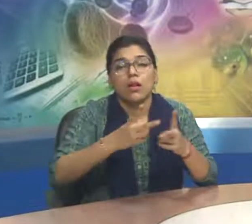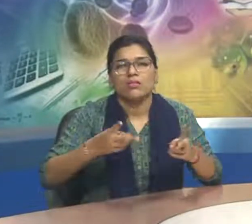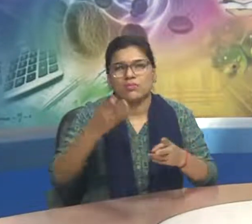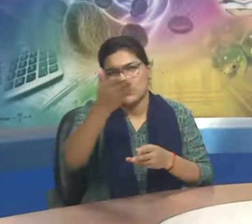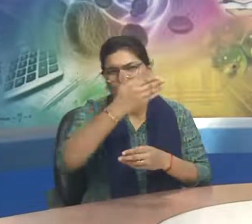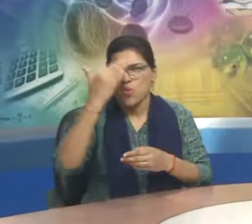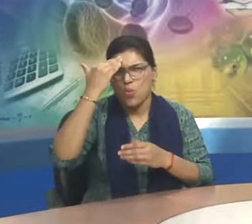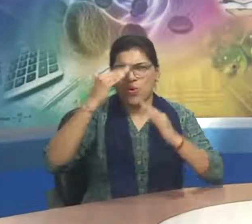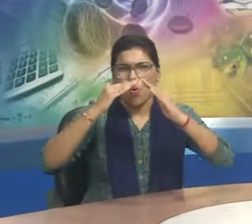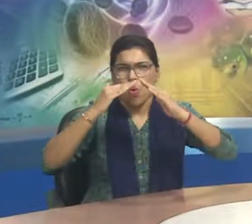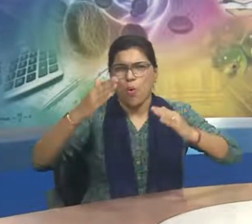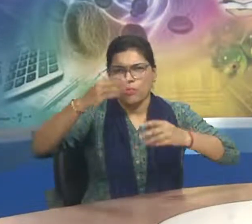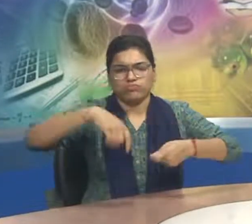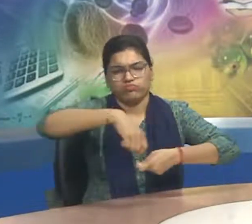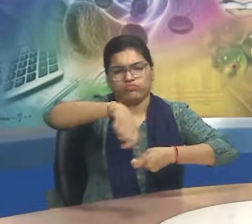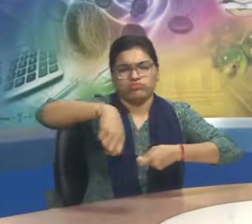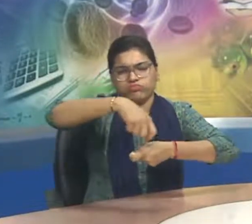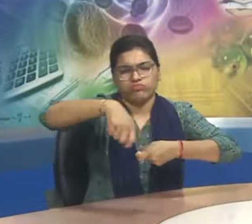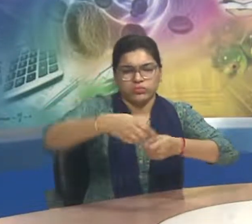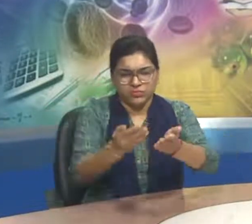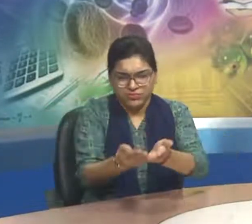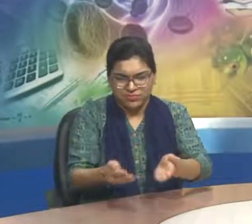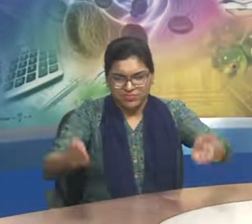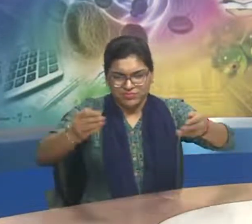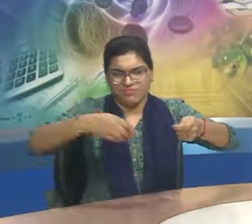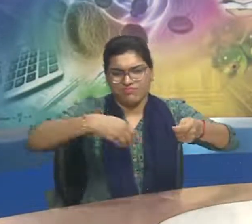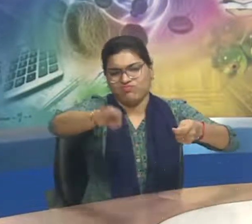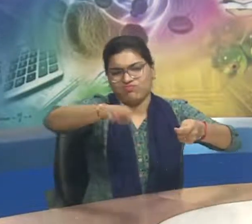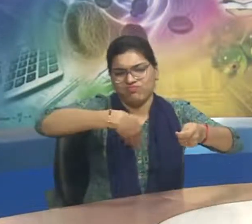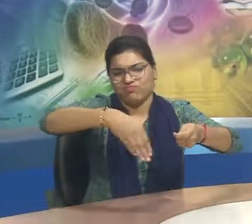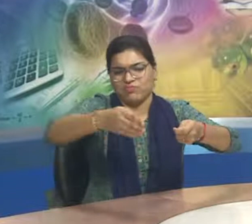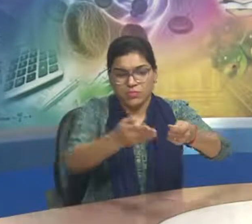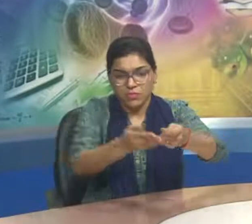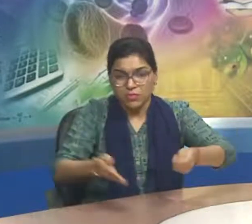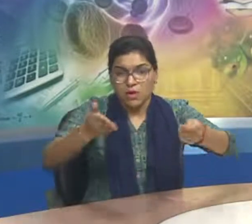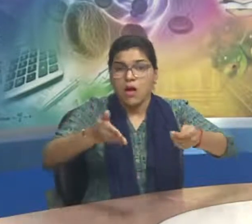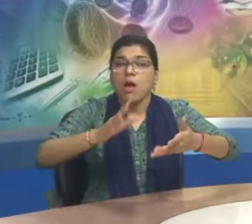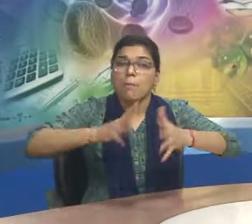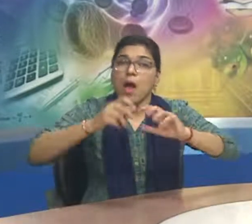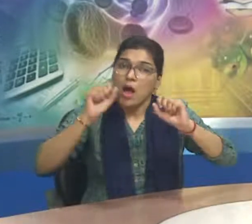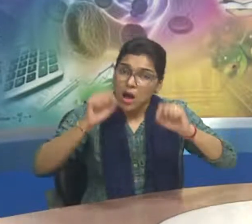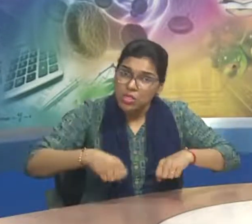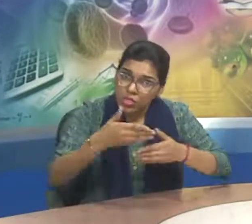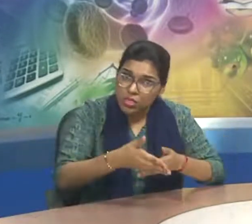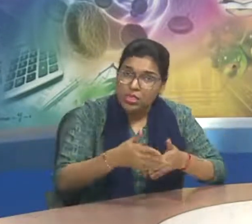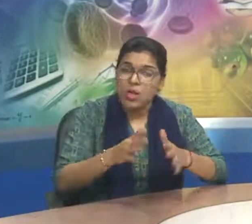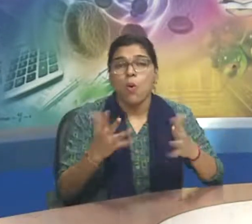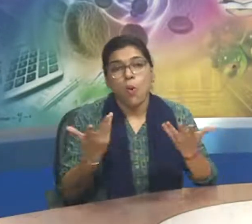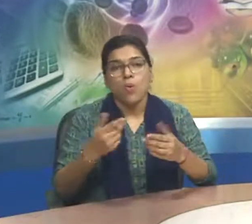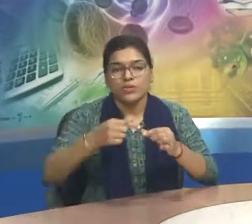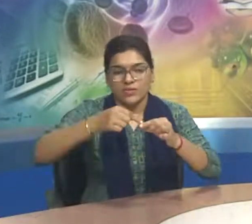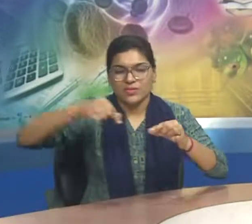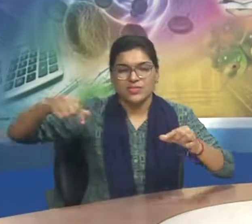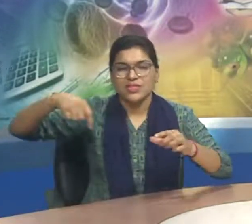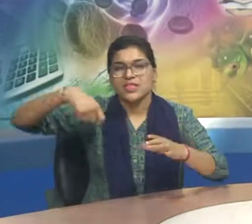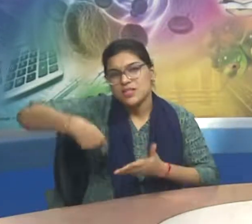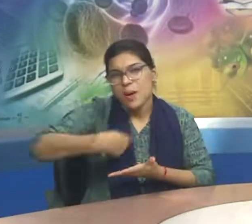And there are different forms of aluminium, and you must have seen different utensils in your home for